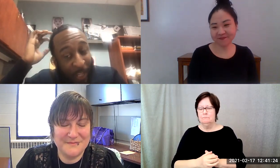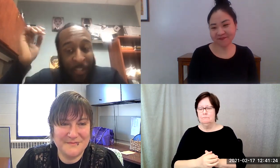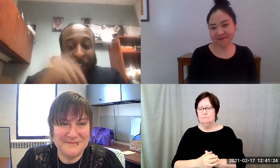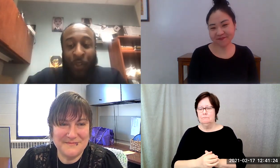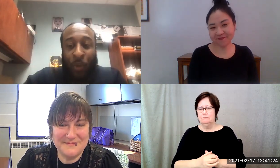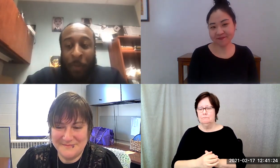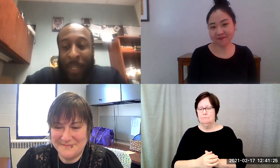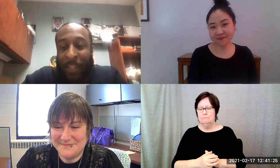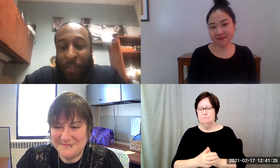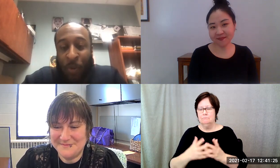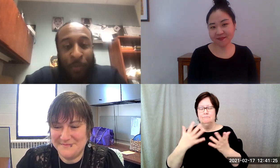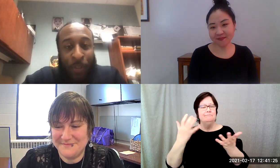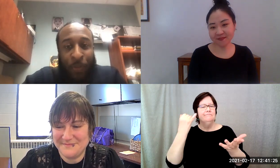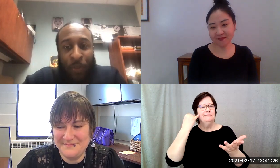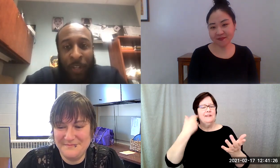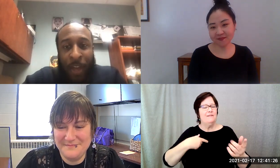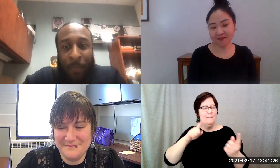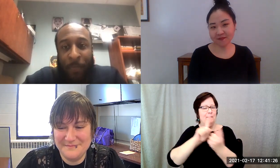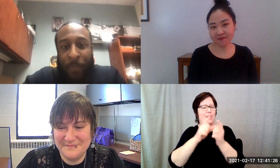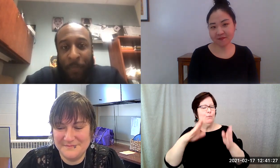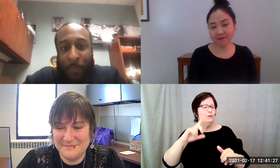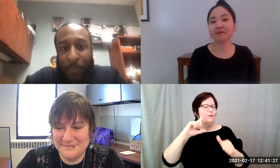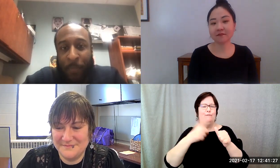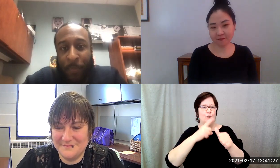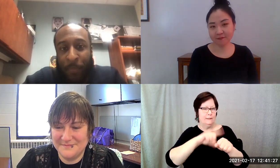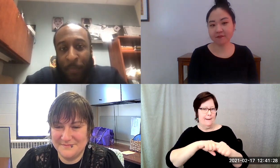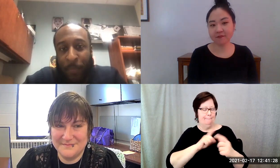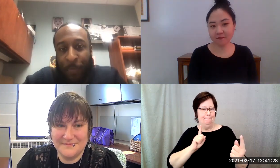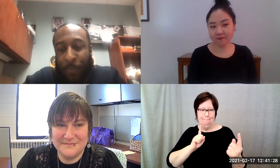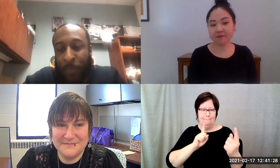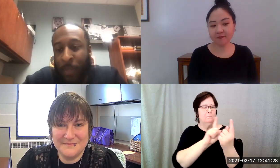In the context you are meeting someone for the first time.